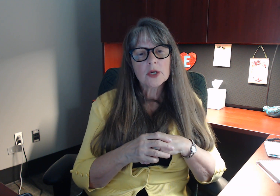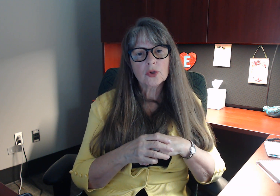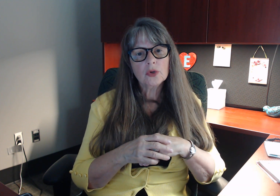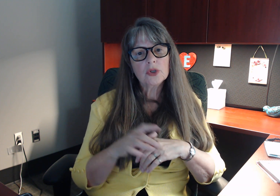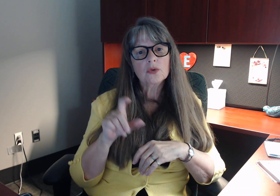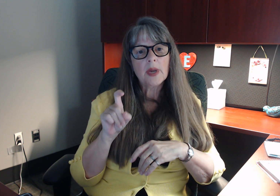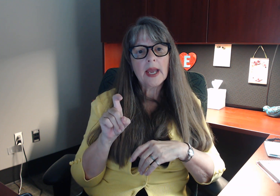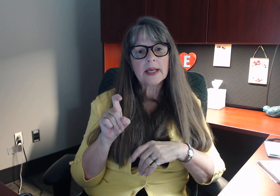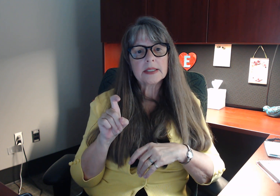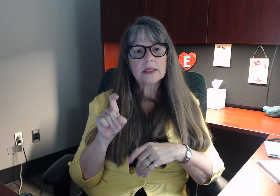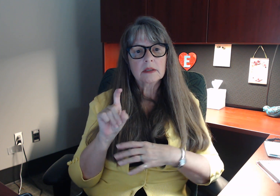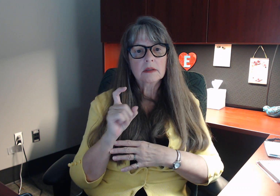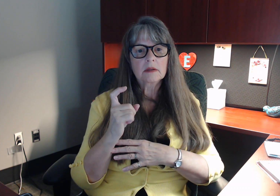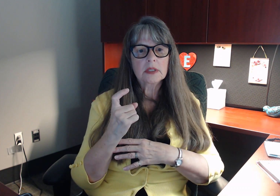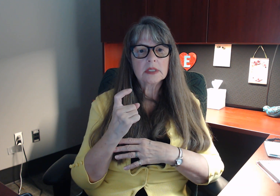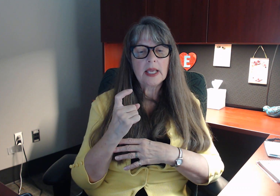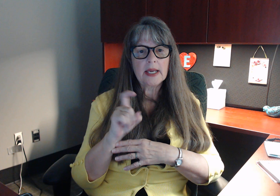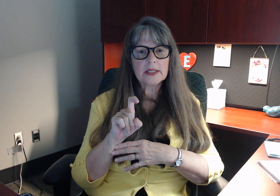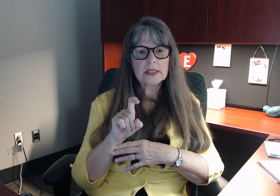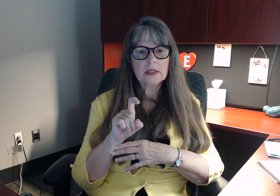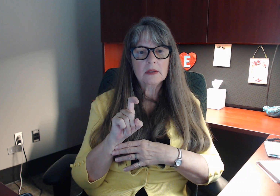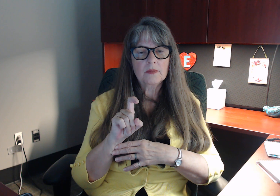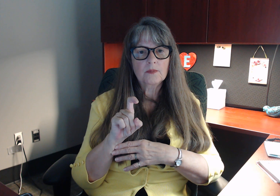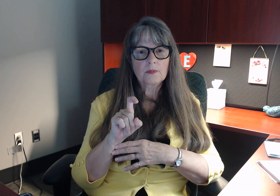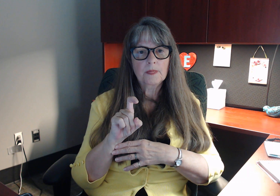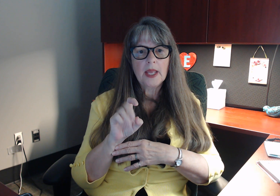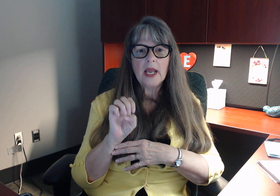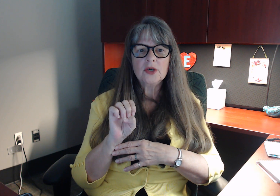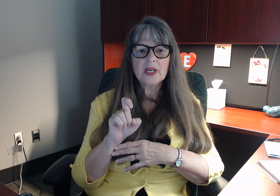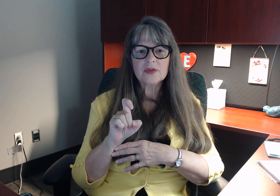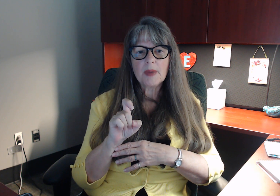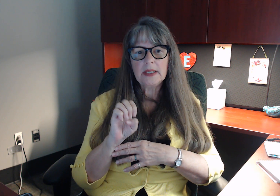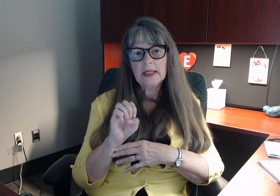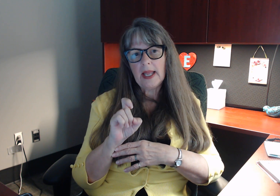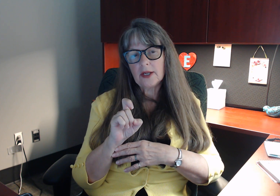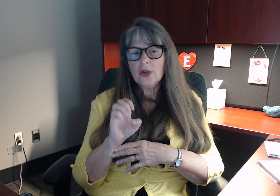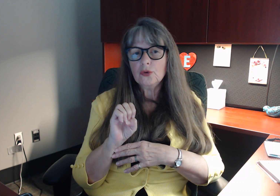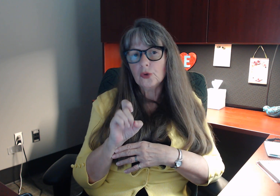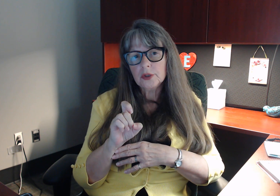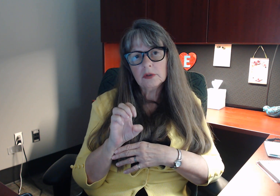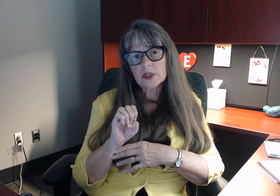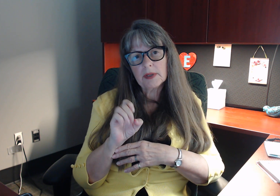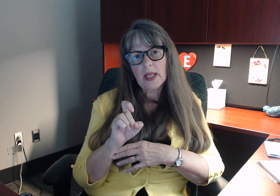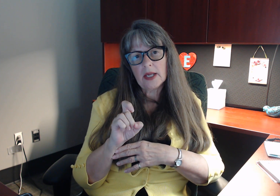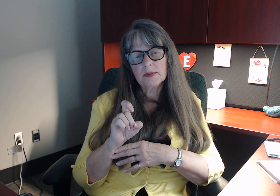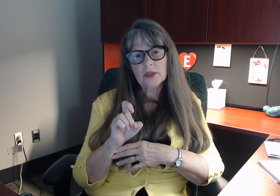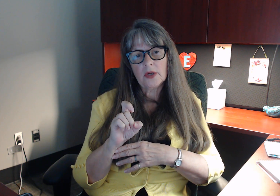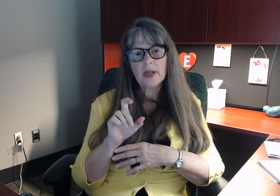you could do X, this is X, and instead of spelling X, and you could spell ex-military, but